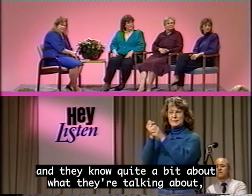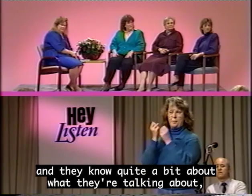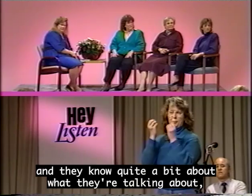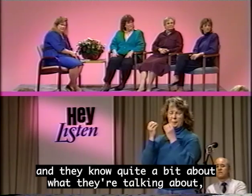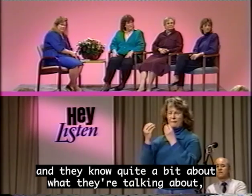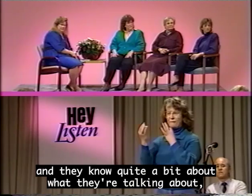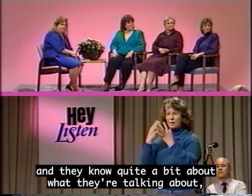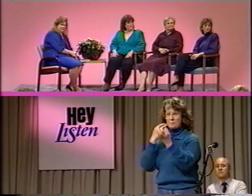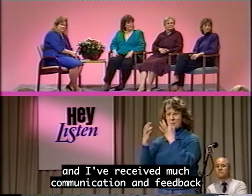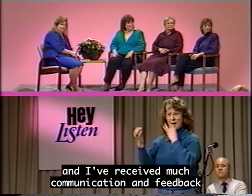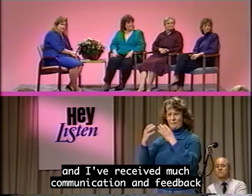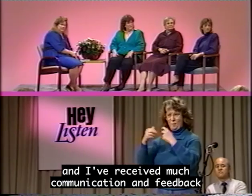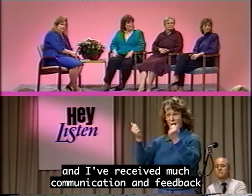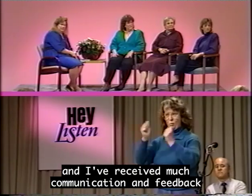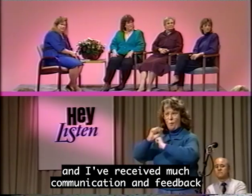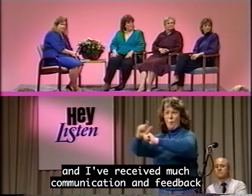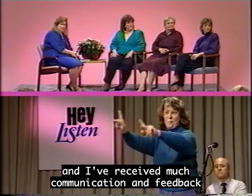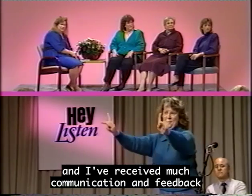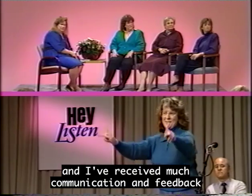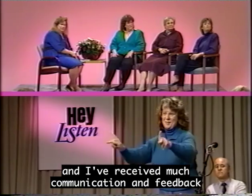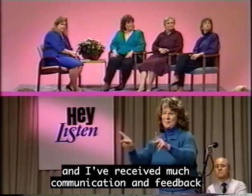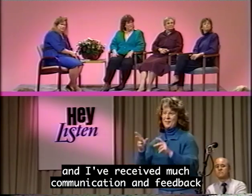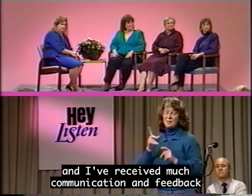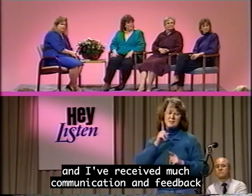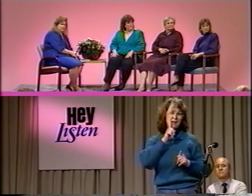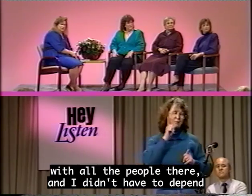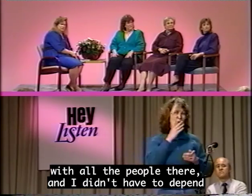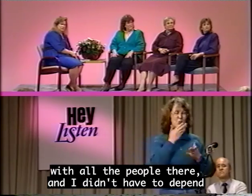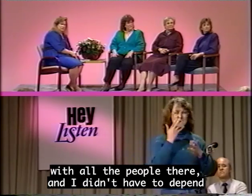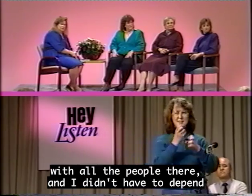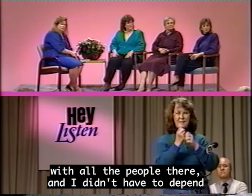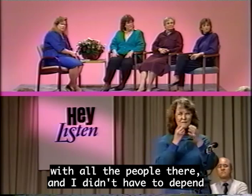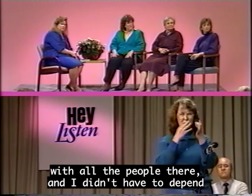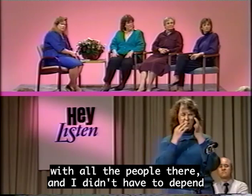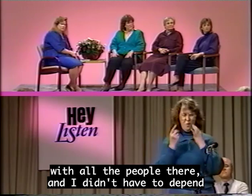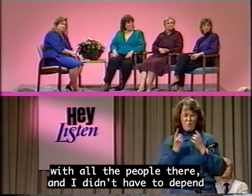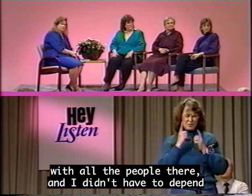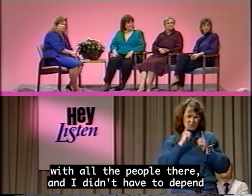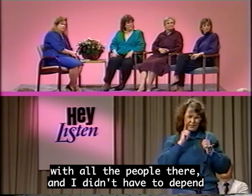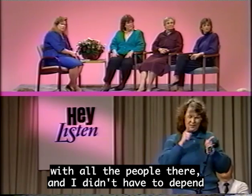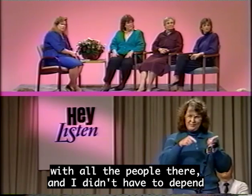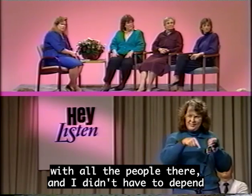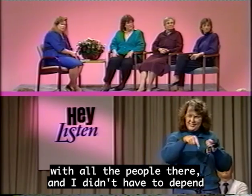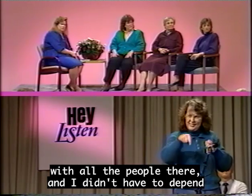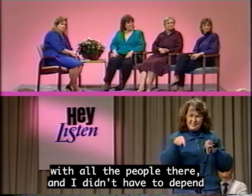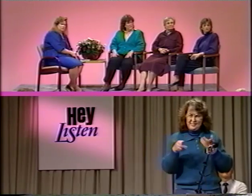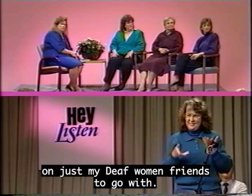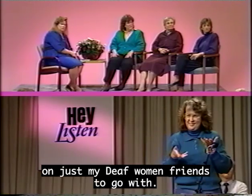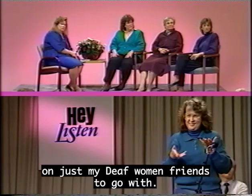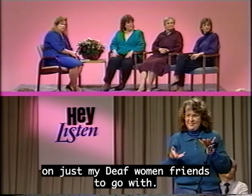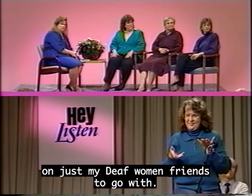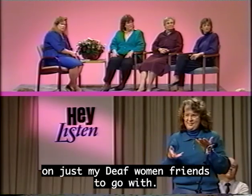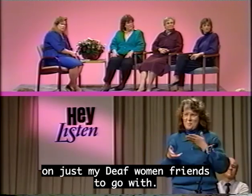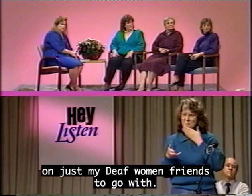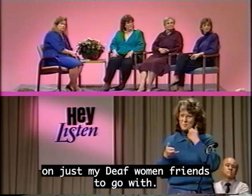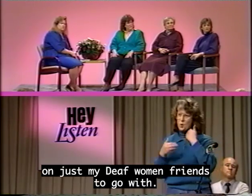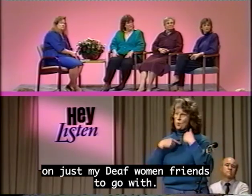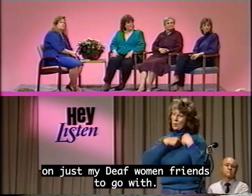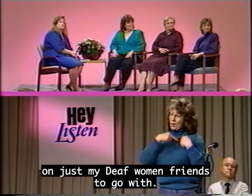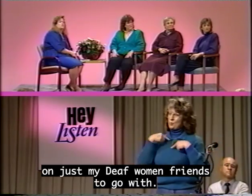what they're talking about, and I've received much communication and feedback with all the people there. And I didn't have to depend on just my deaf women friends to